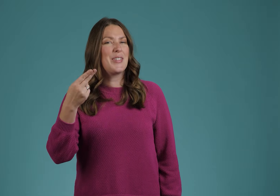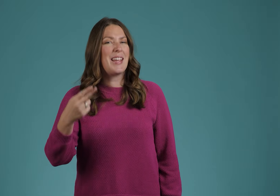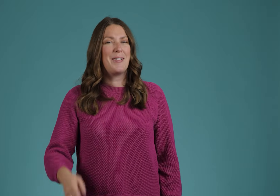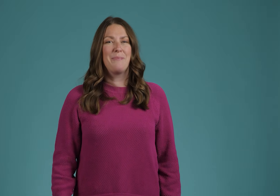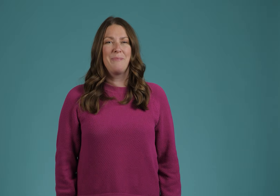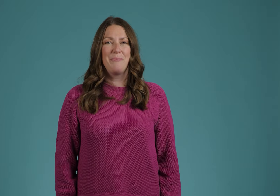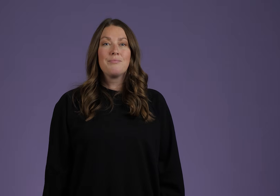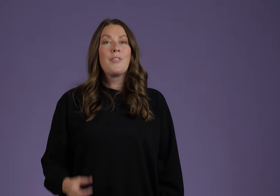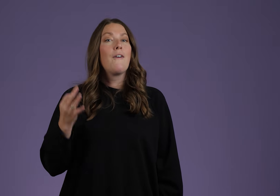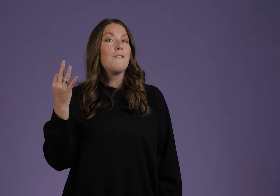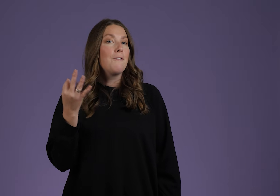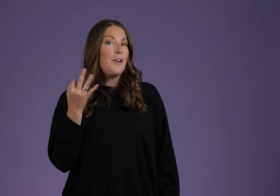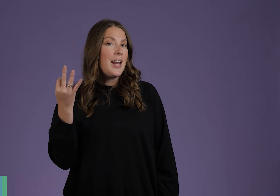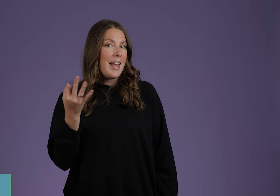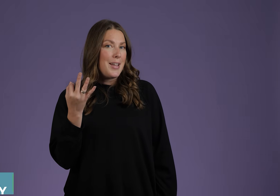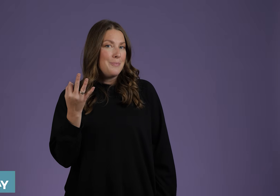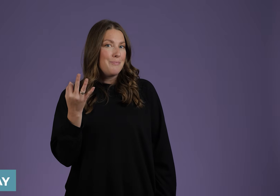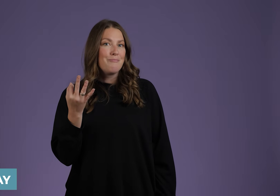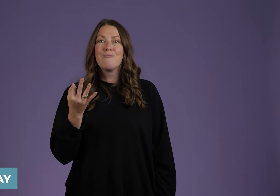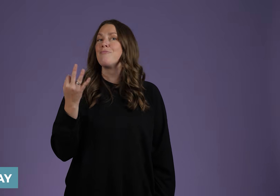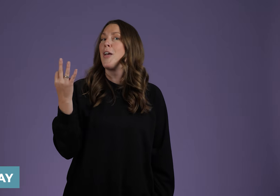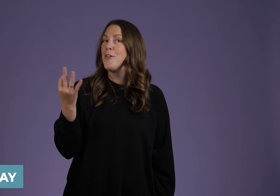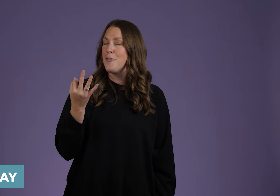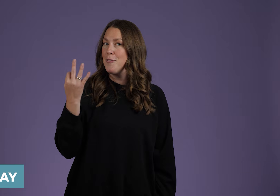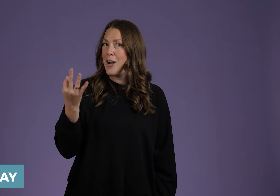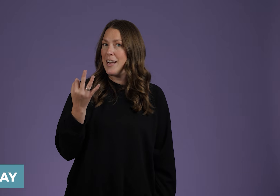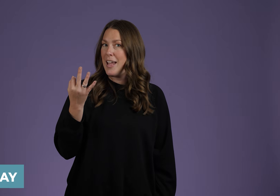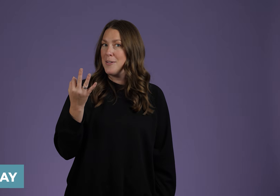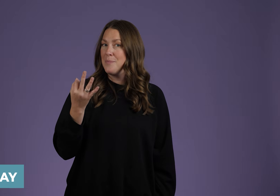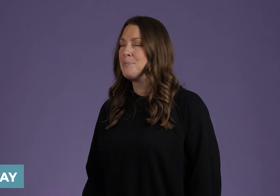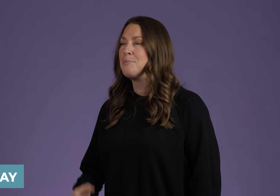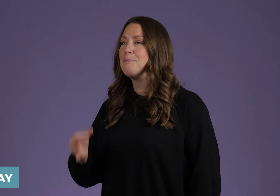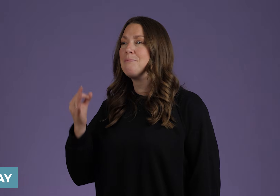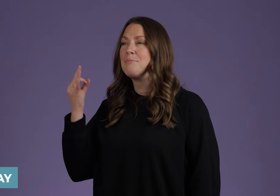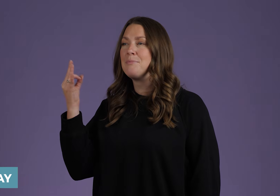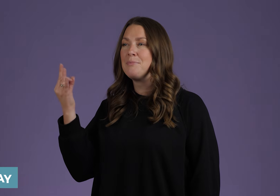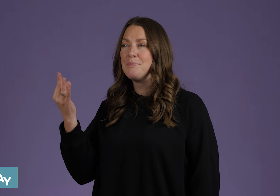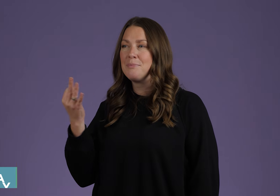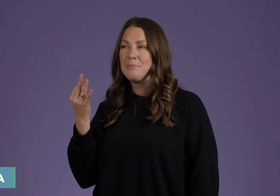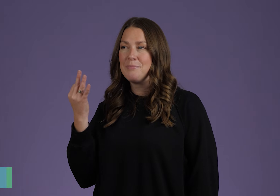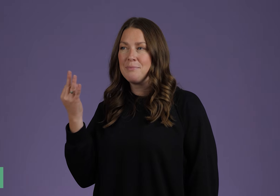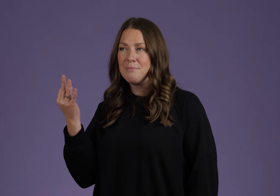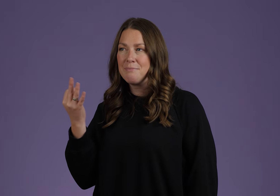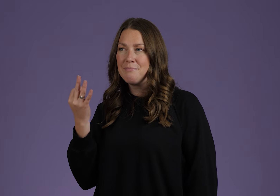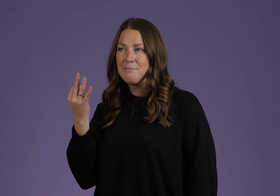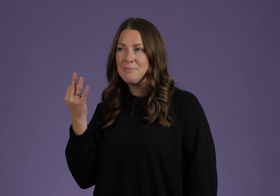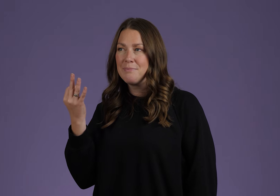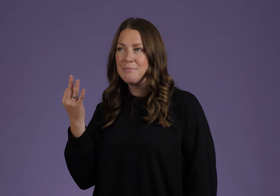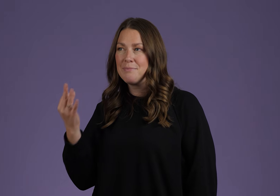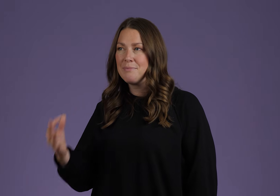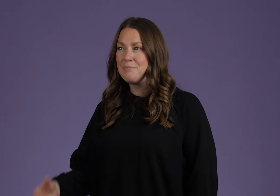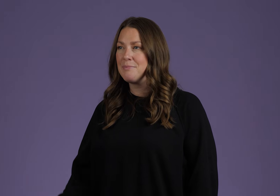Thursday. Friday. Friday. It's an F hand flicked